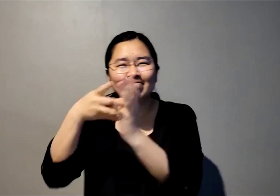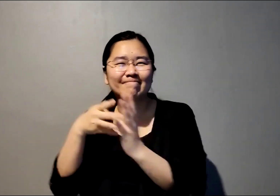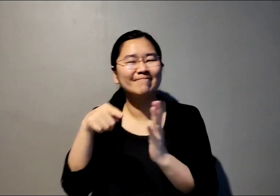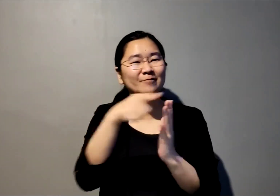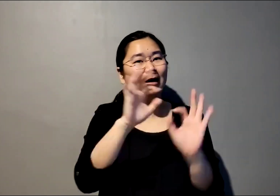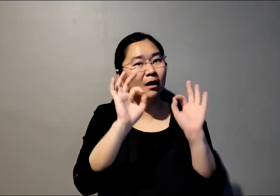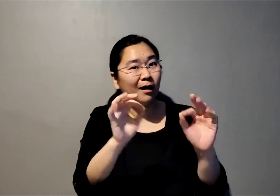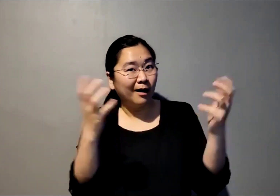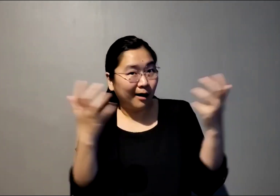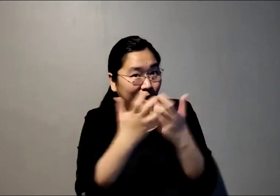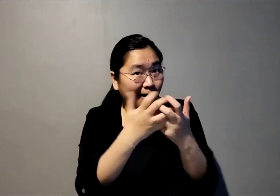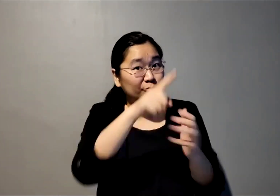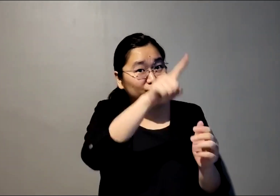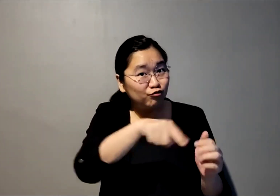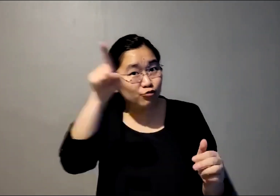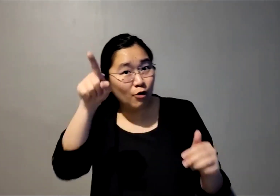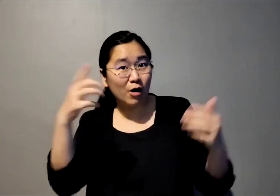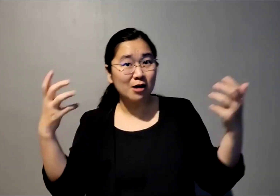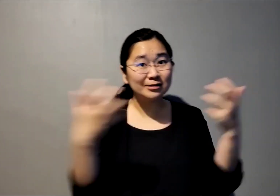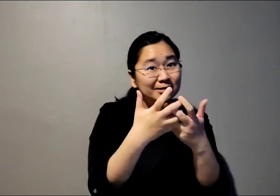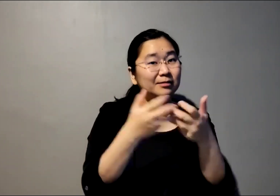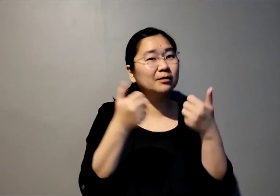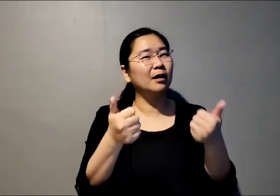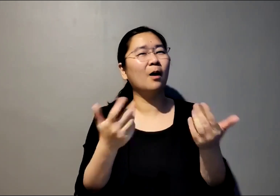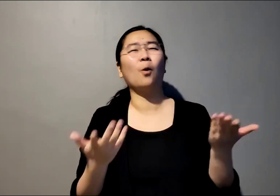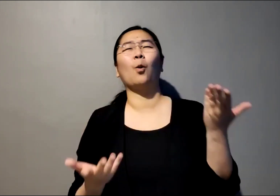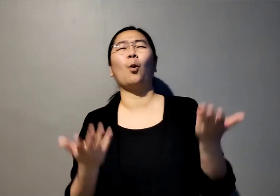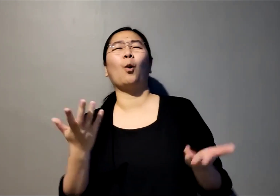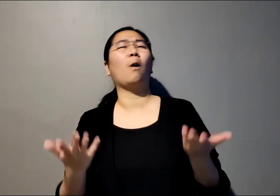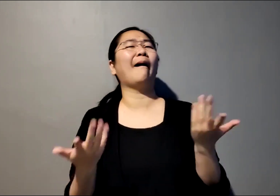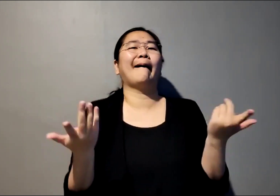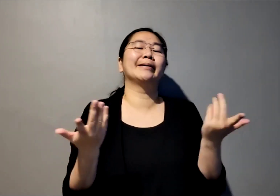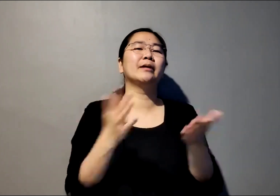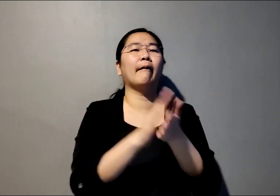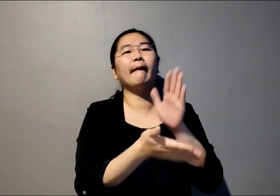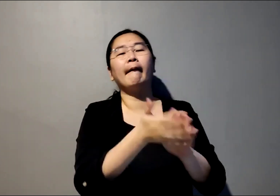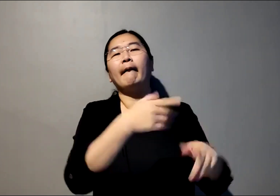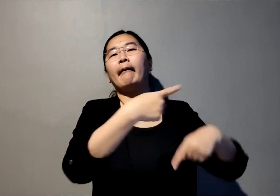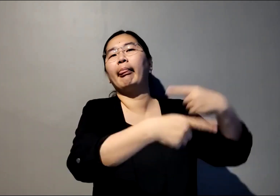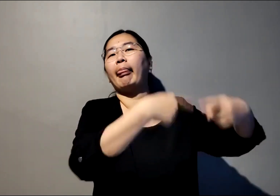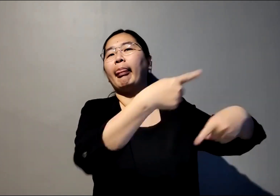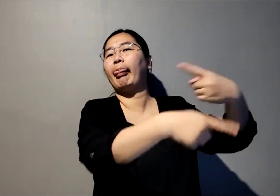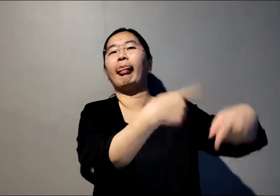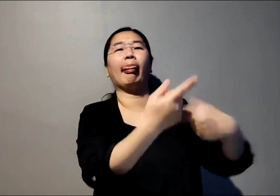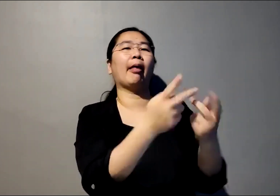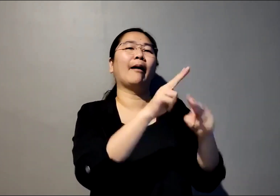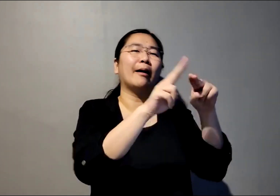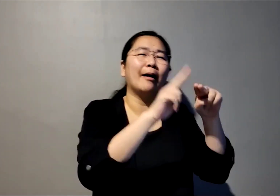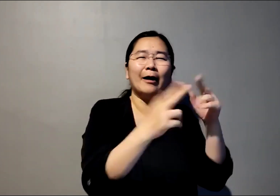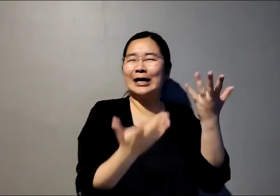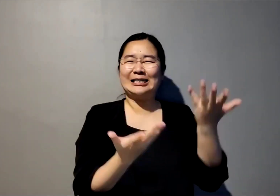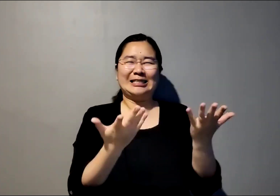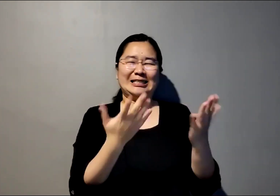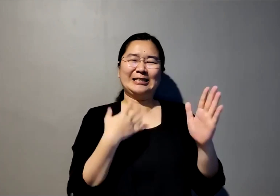it frequently, but to be honest, without clear observation or monitoring.